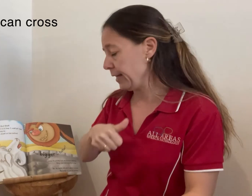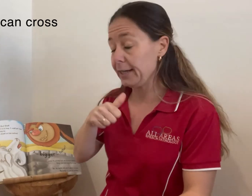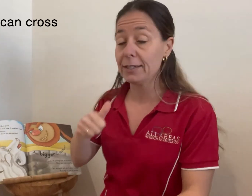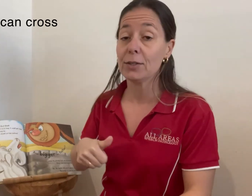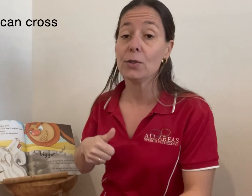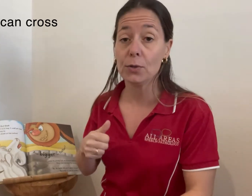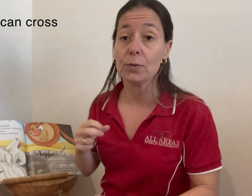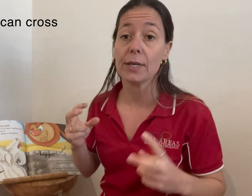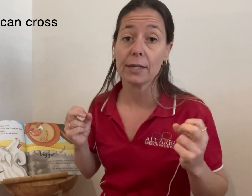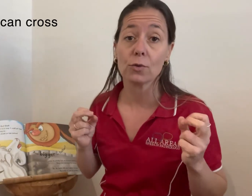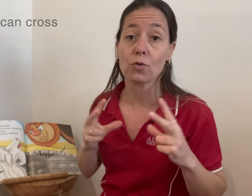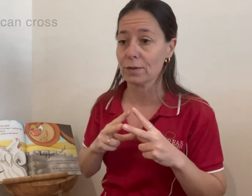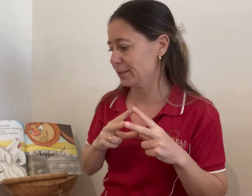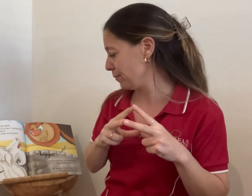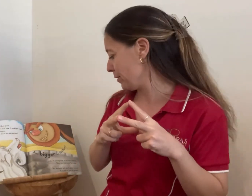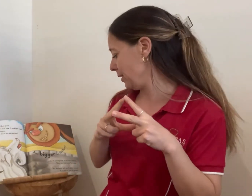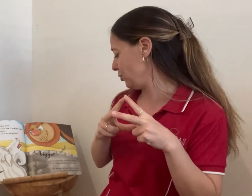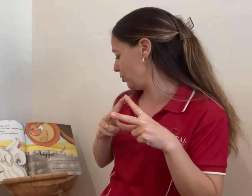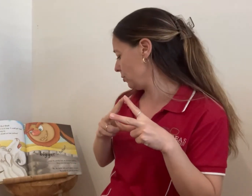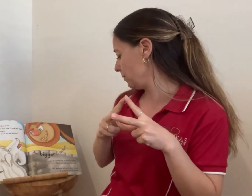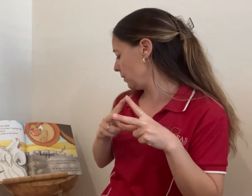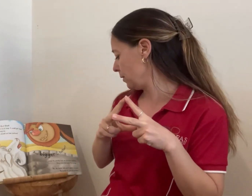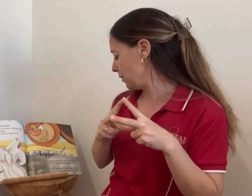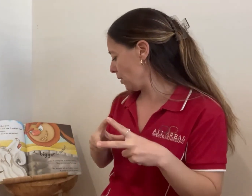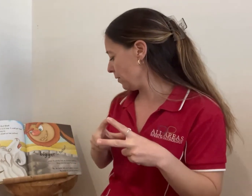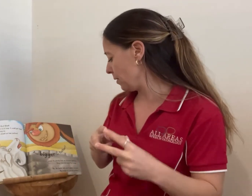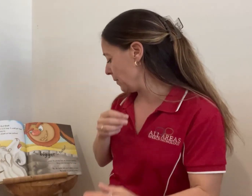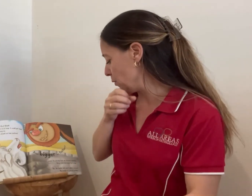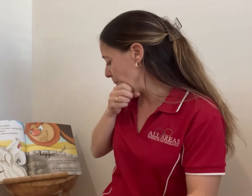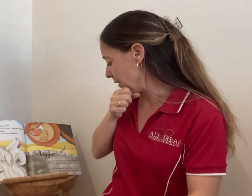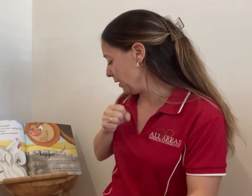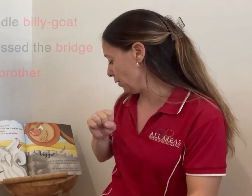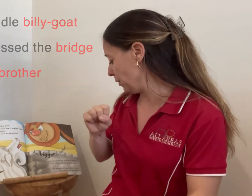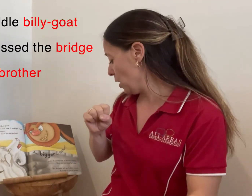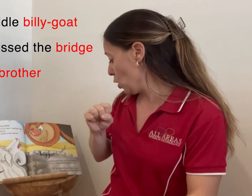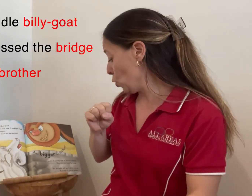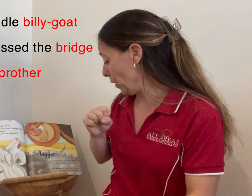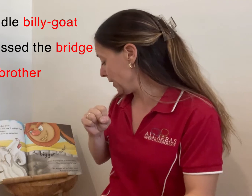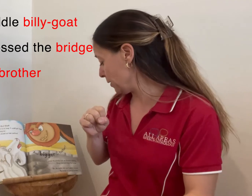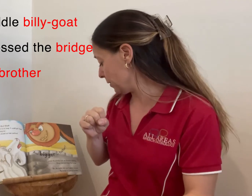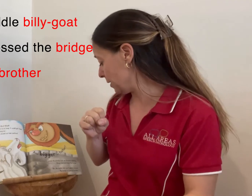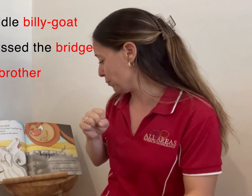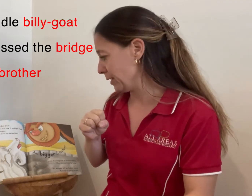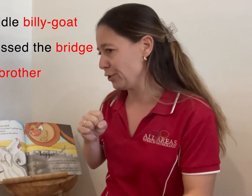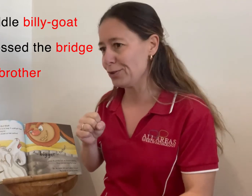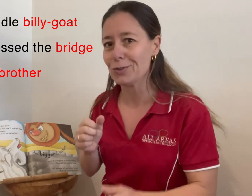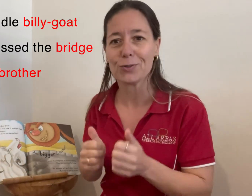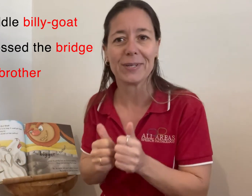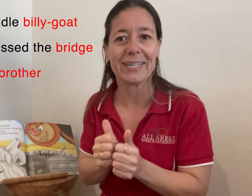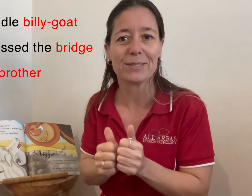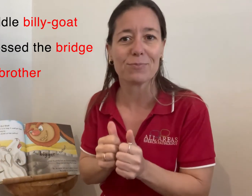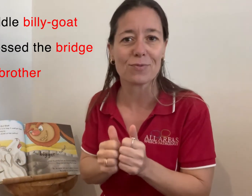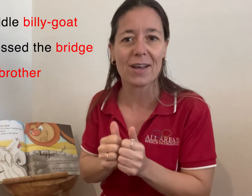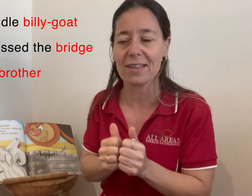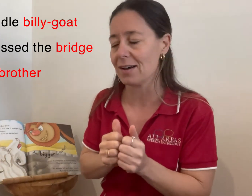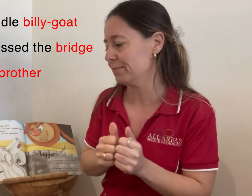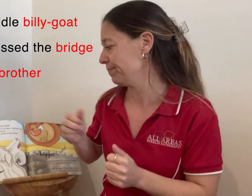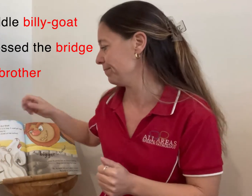Okay, you can cross the bridge. So the middle Billy Goat quickly crossed the bridge to join his brother.